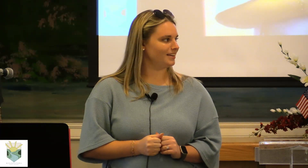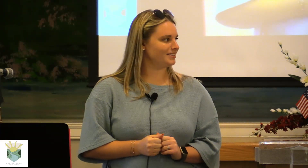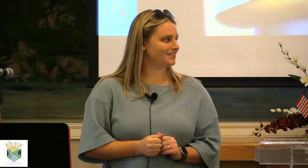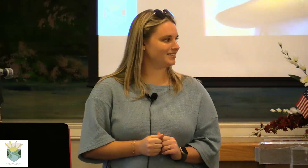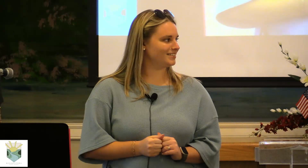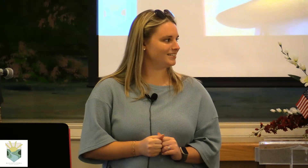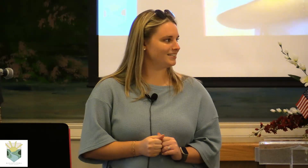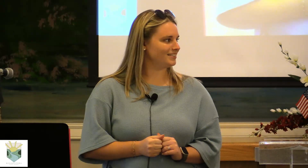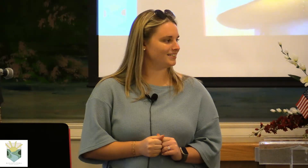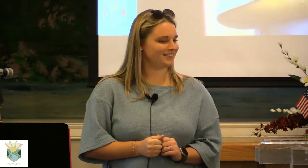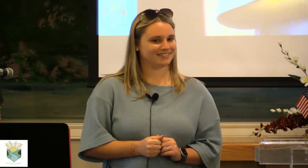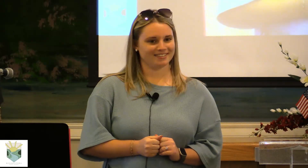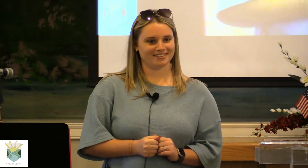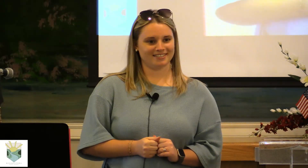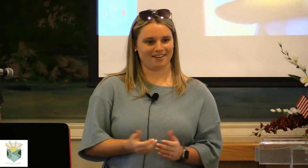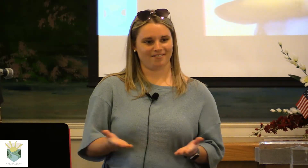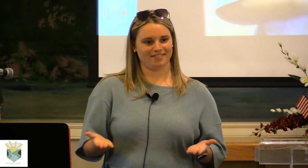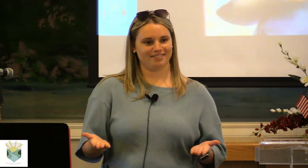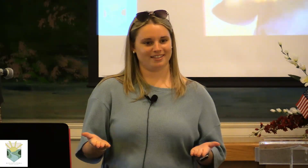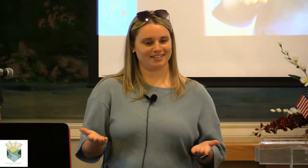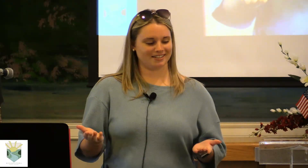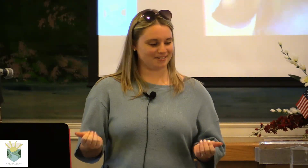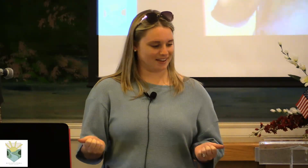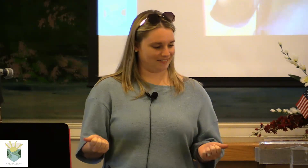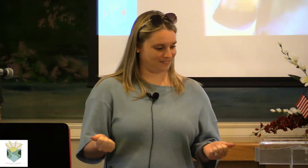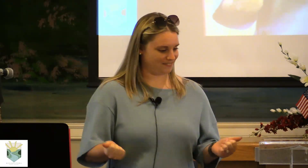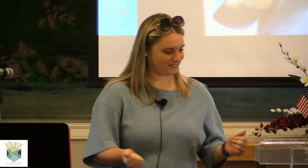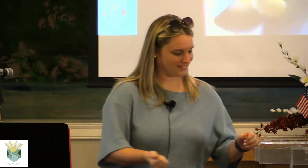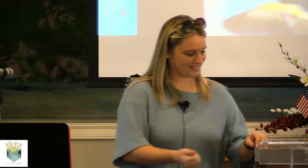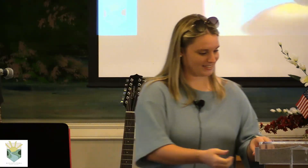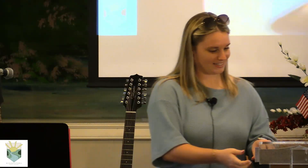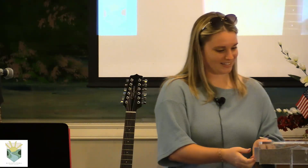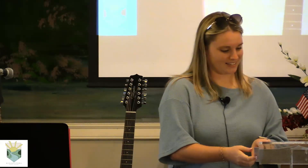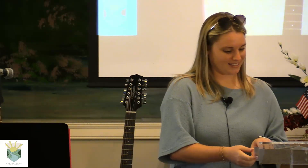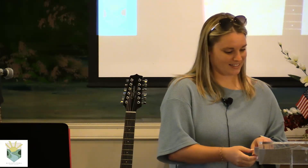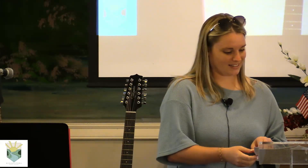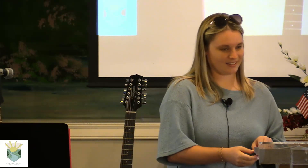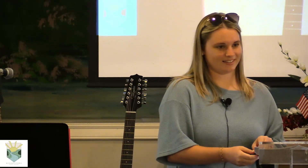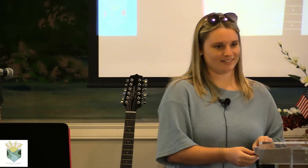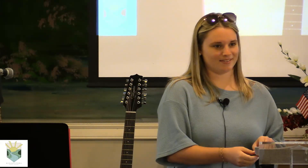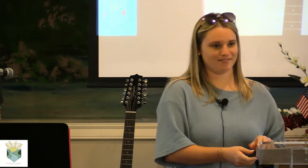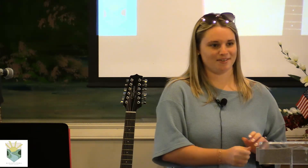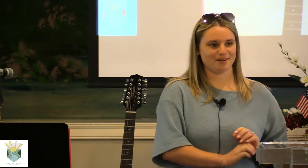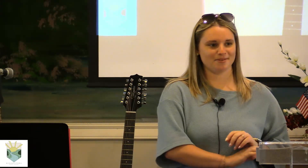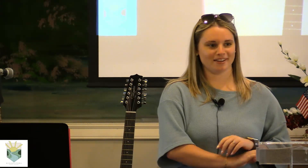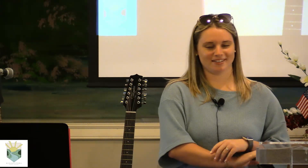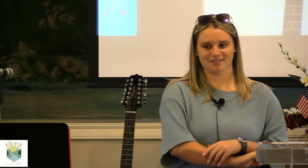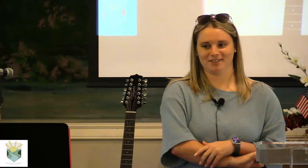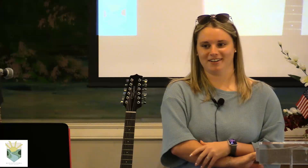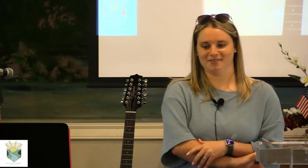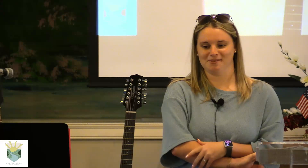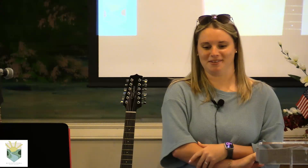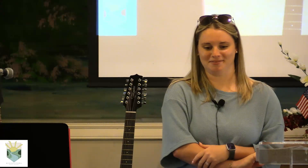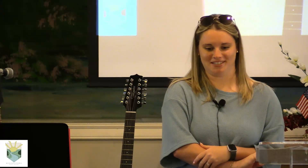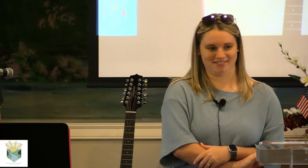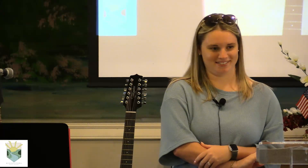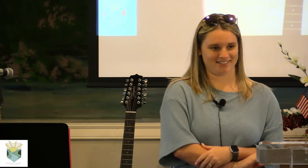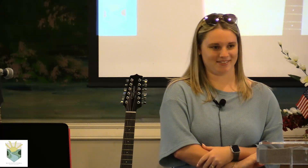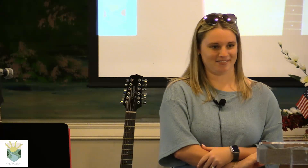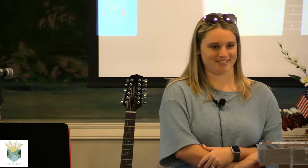Yes. So that's how to do that. Does anybody want to try? If anybody would like to try, you're welcome to. I'd love to see